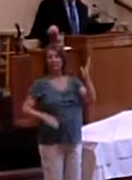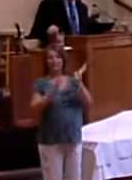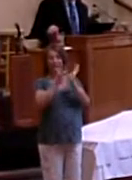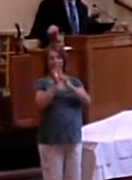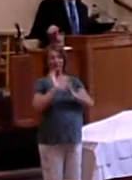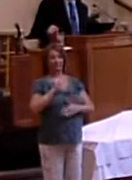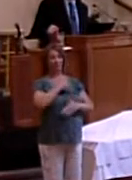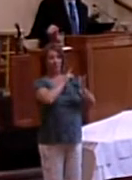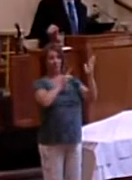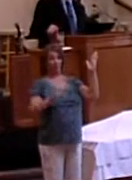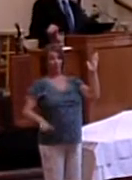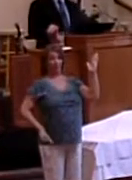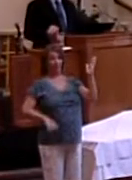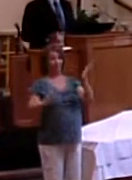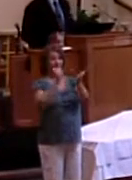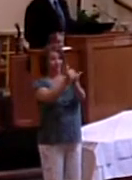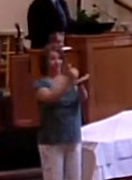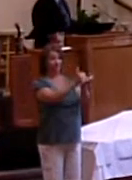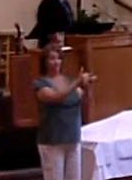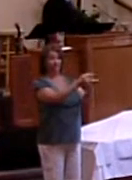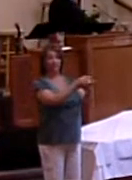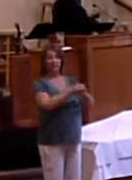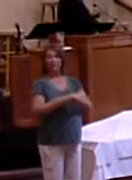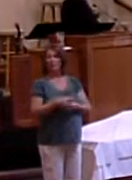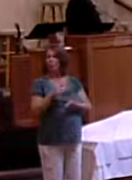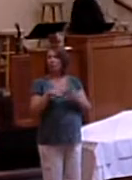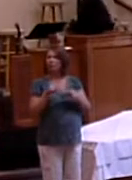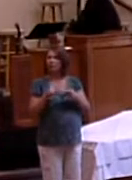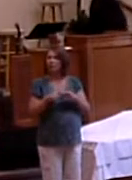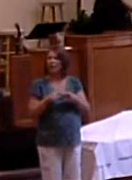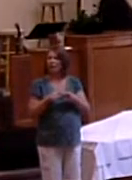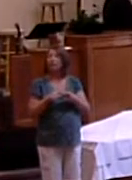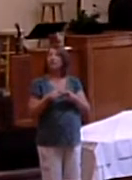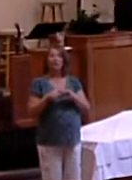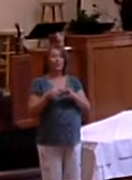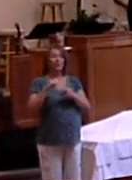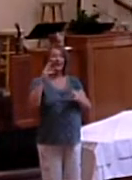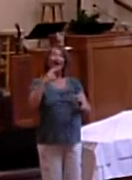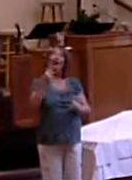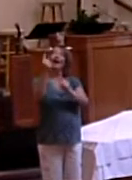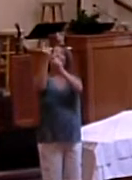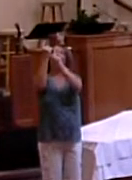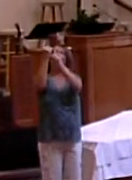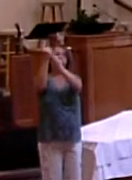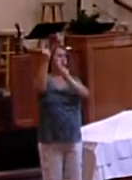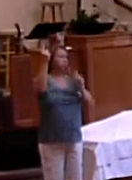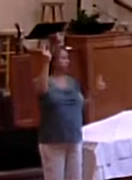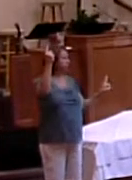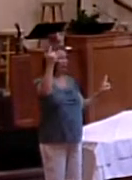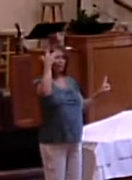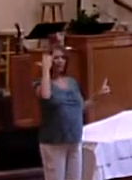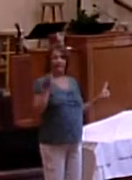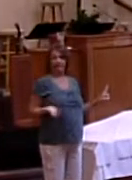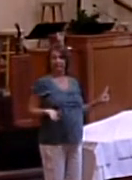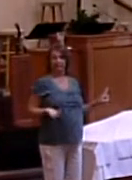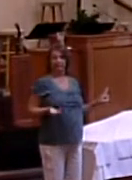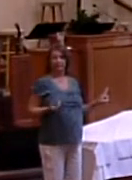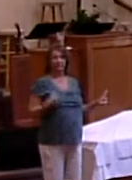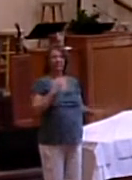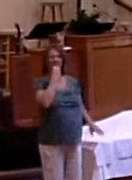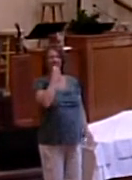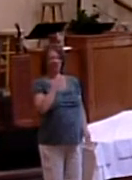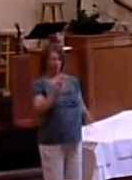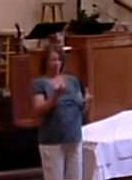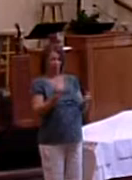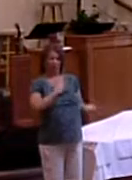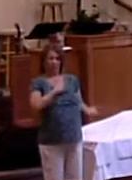Lord." So what is it about running from God? Why is it that we continue to do that? I believe it's a selfish desire. I believe